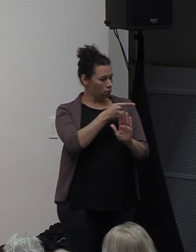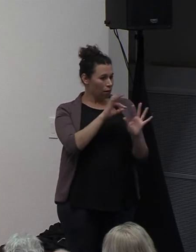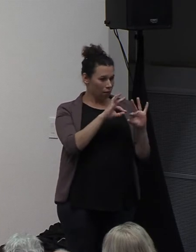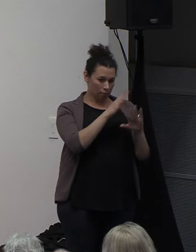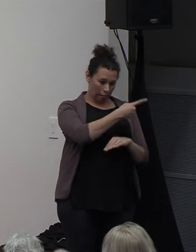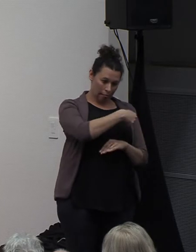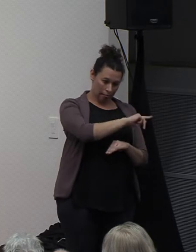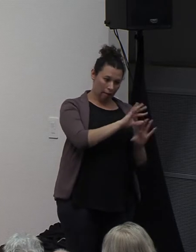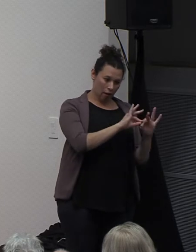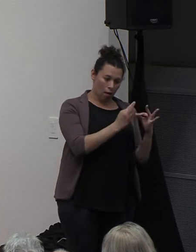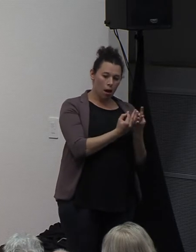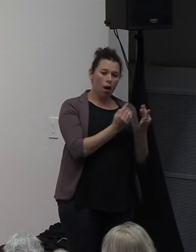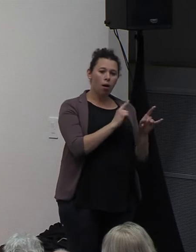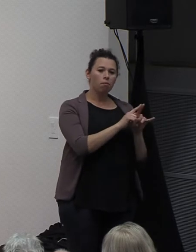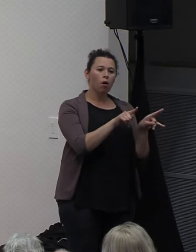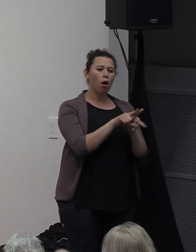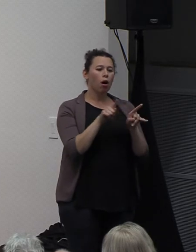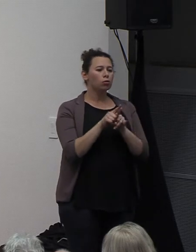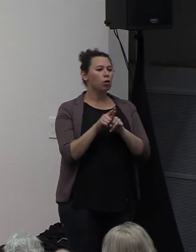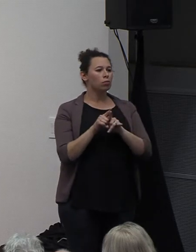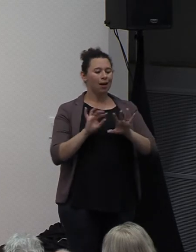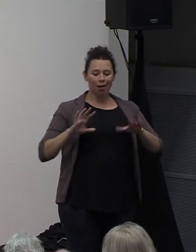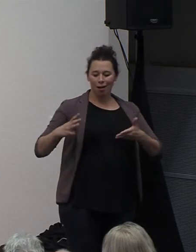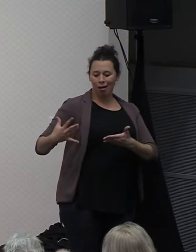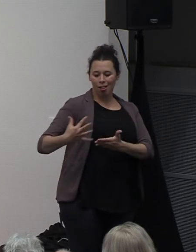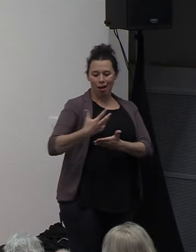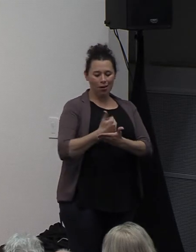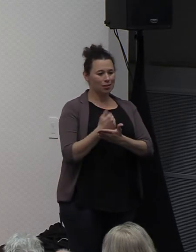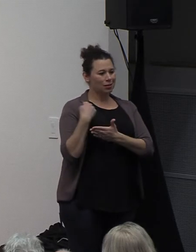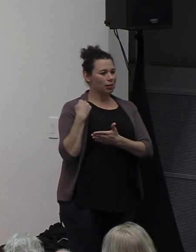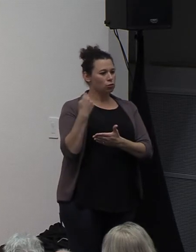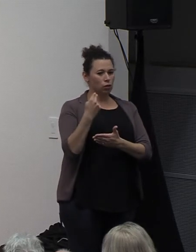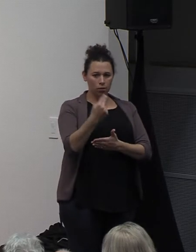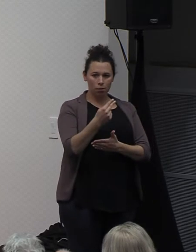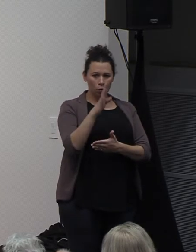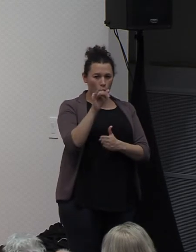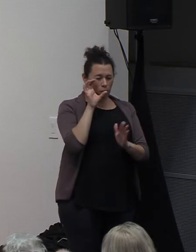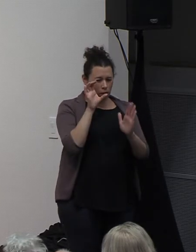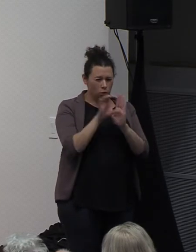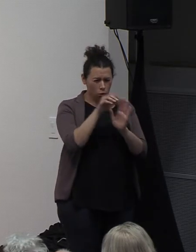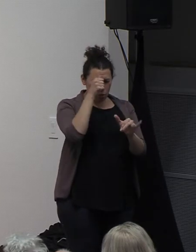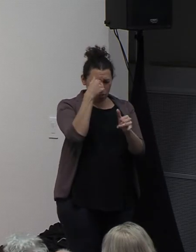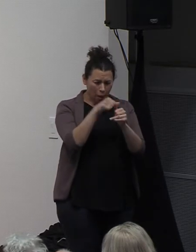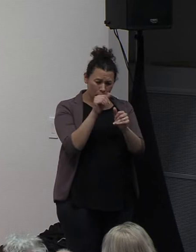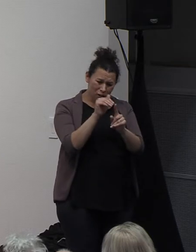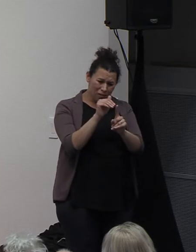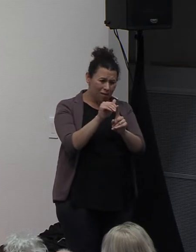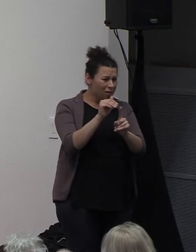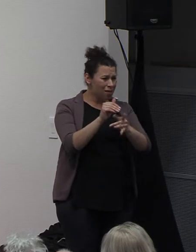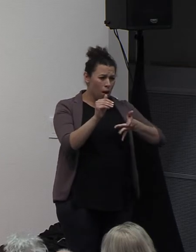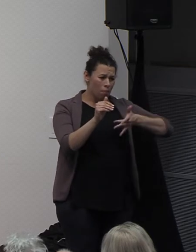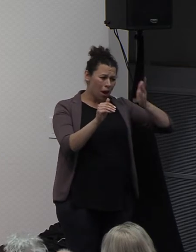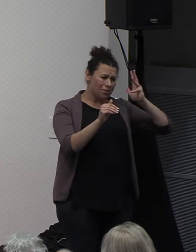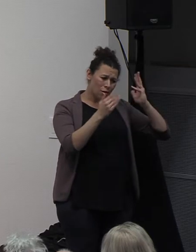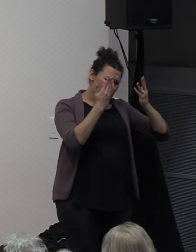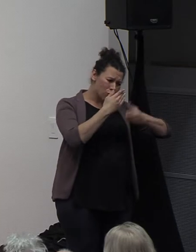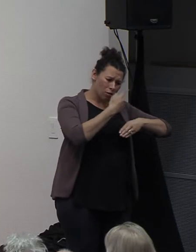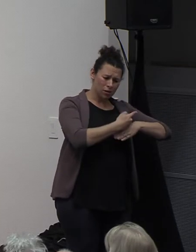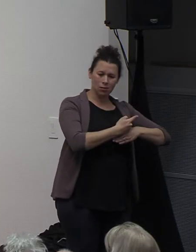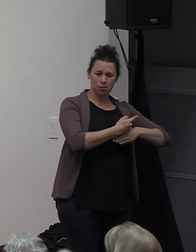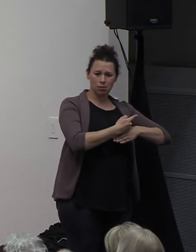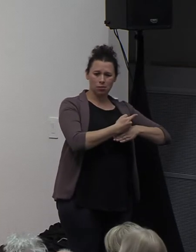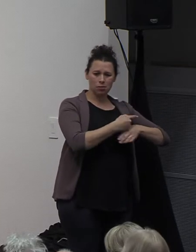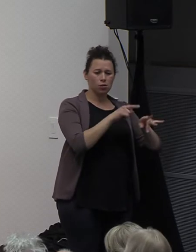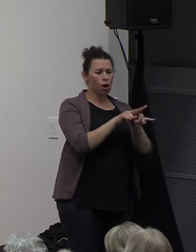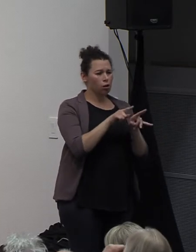history. These arresting portraits are meant to serve as a reminder of dark days from the past, but also to